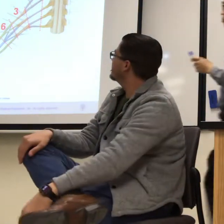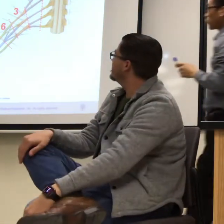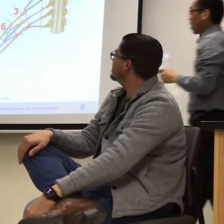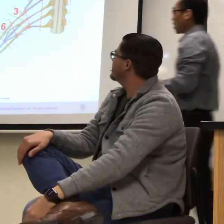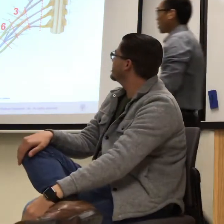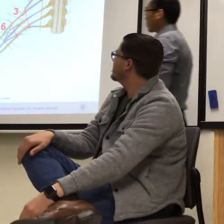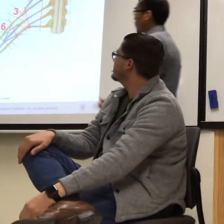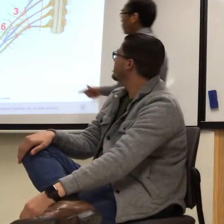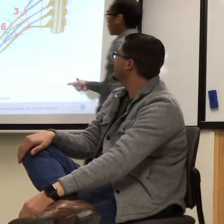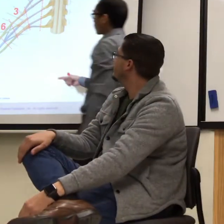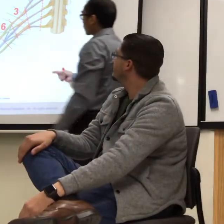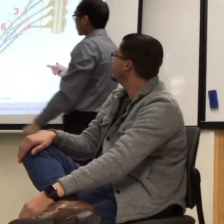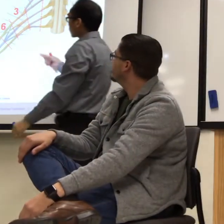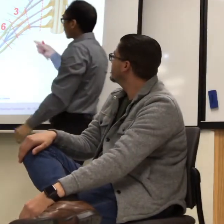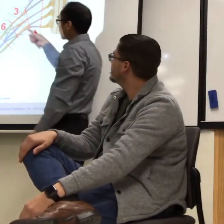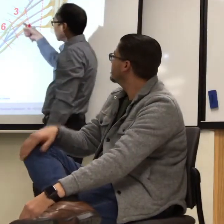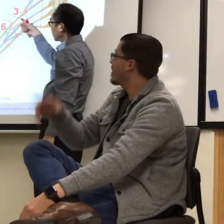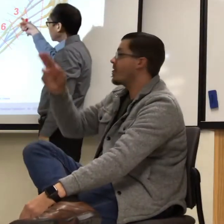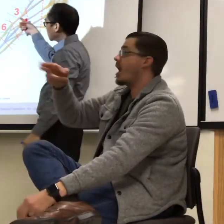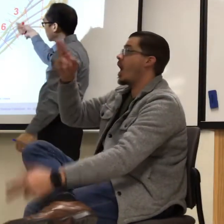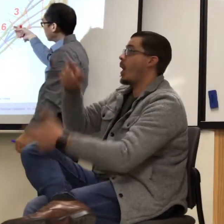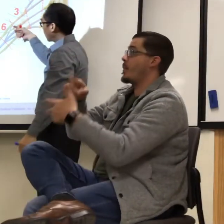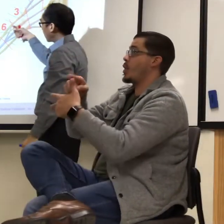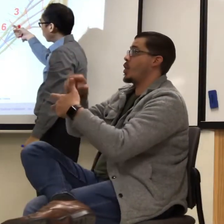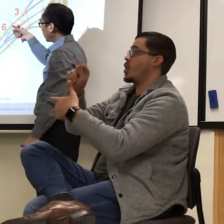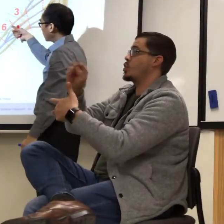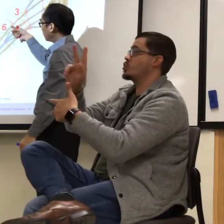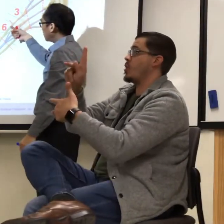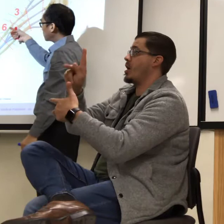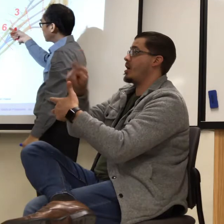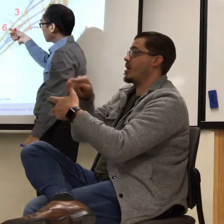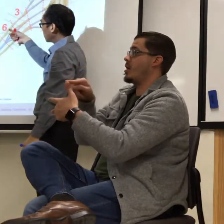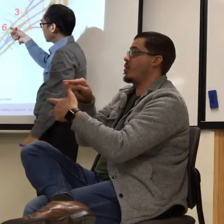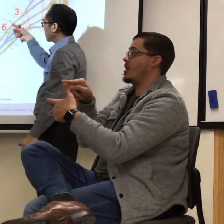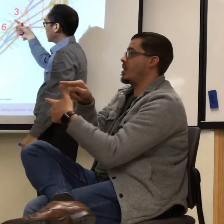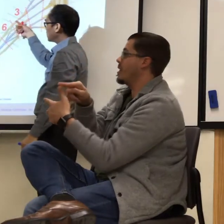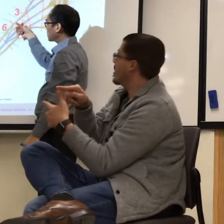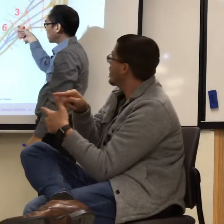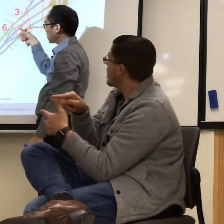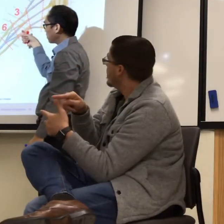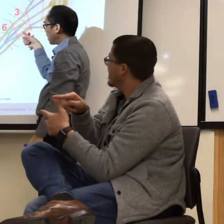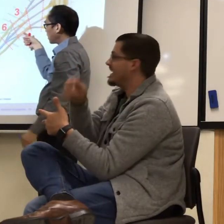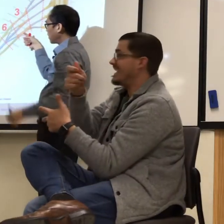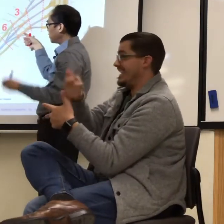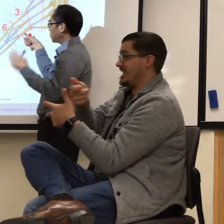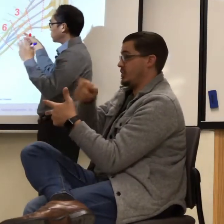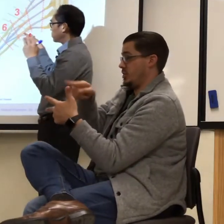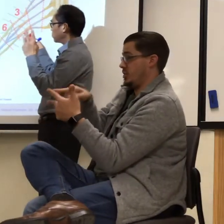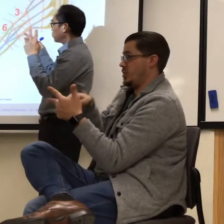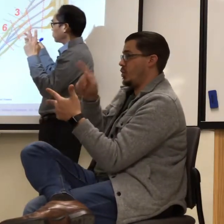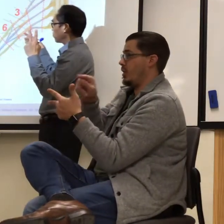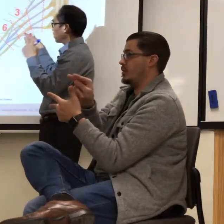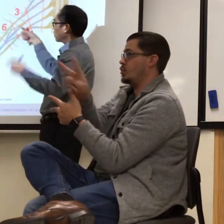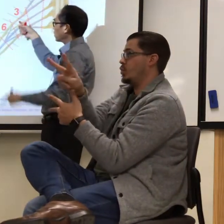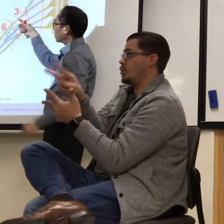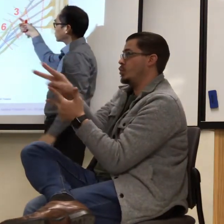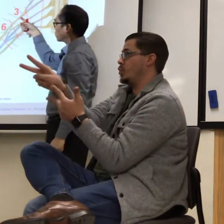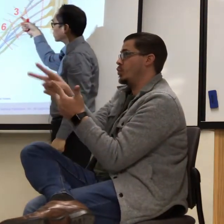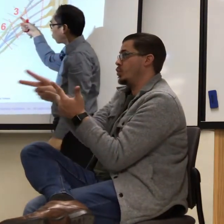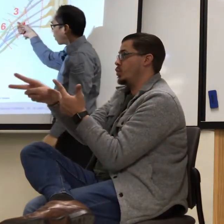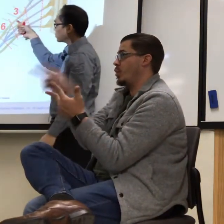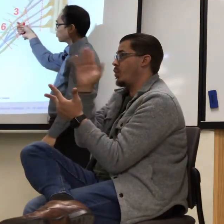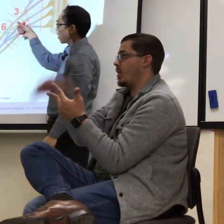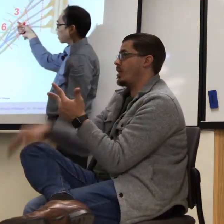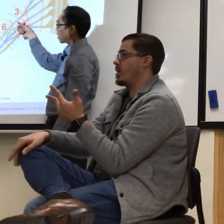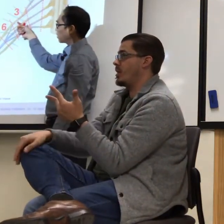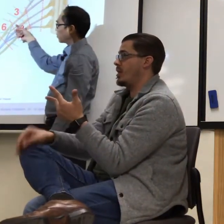That upper trunk is going to divide one division, each is going to divide into two. So